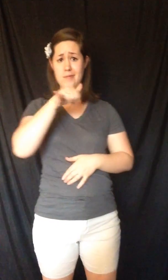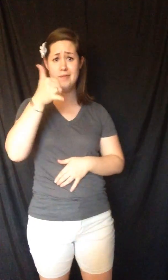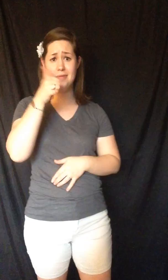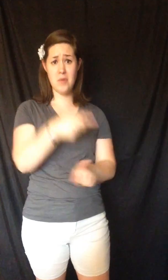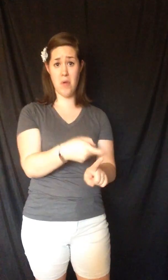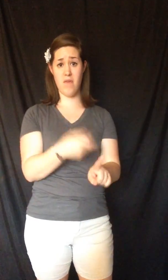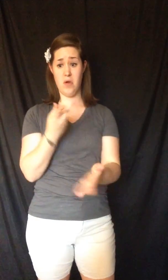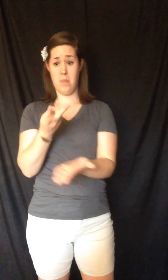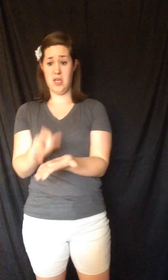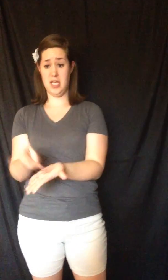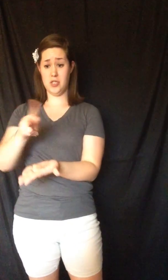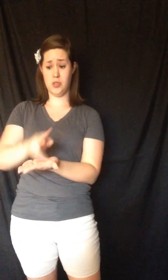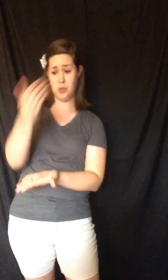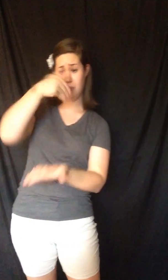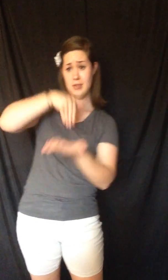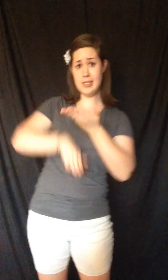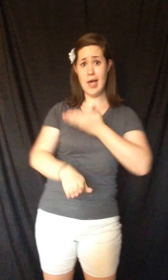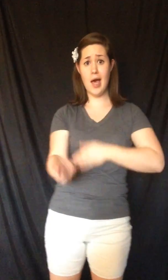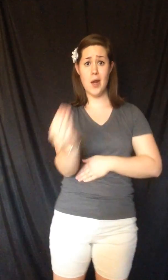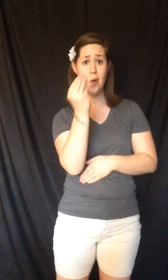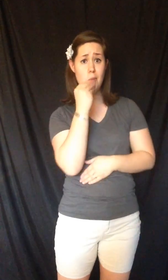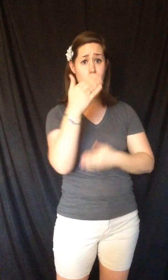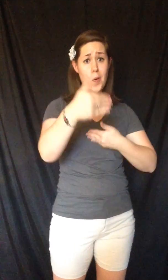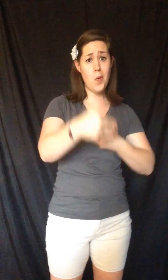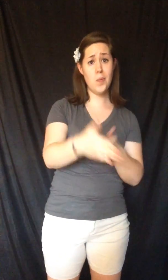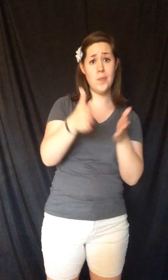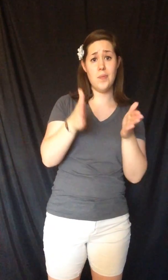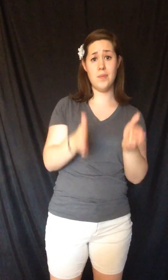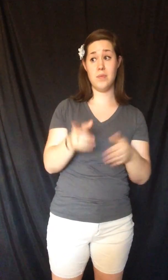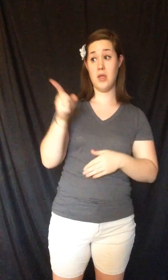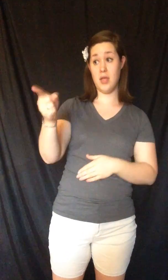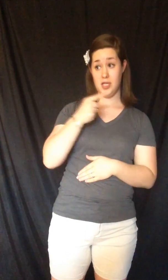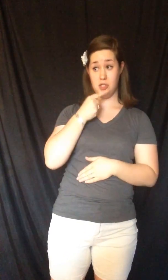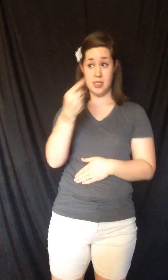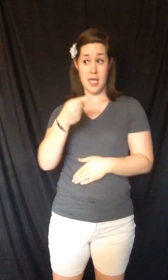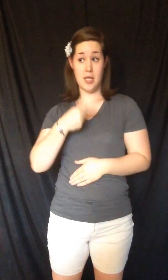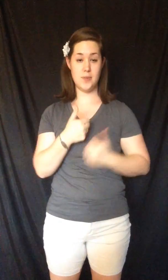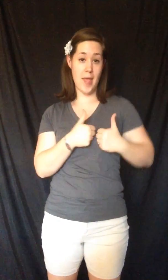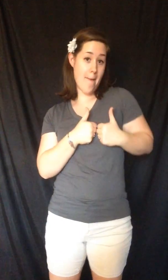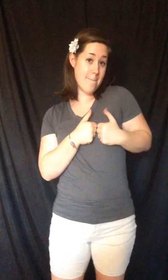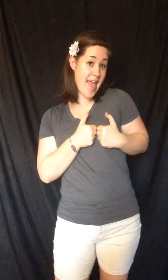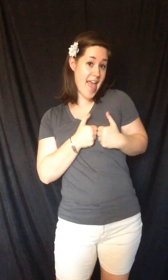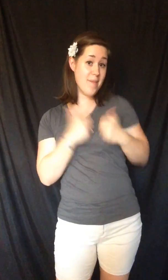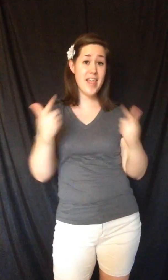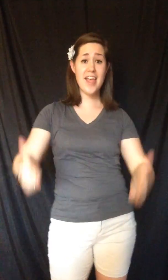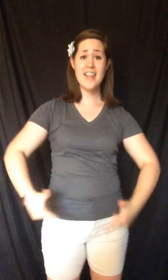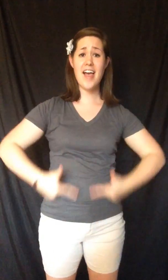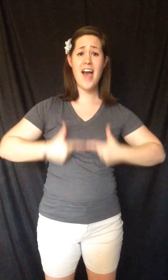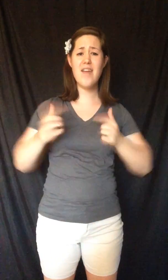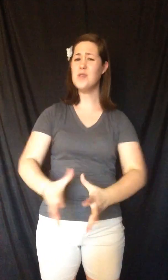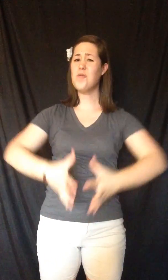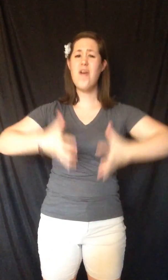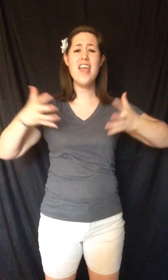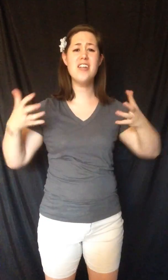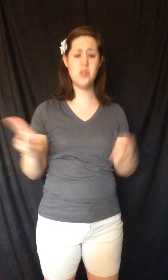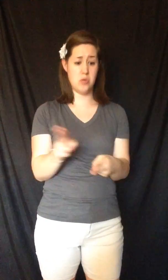From the kitchen to the dining room And she tells me, baby, life is way too